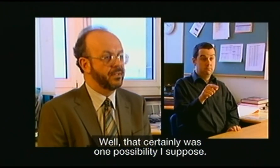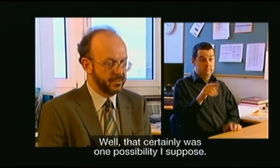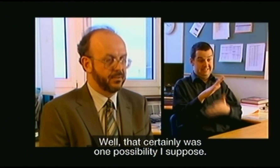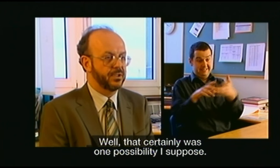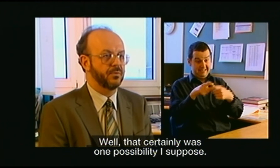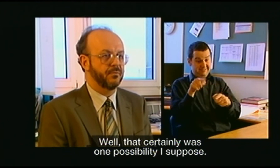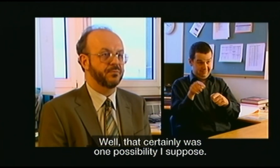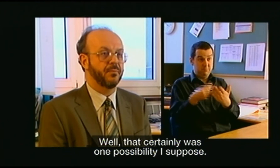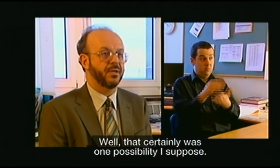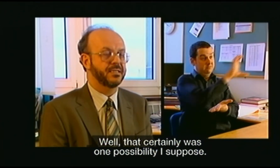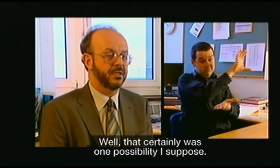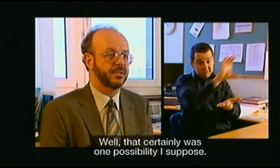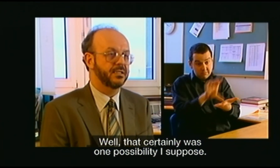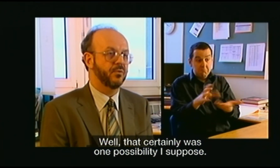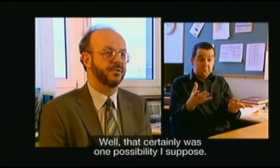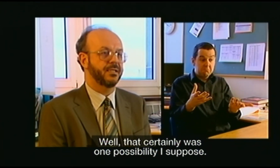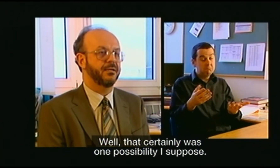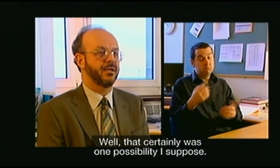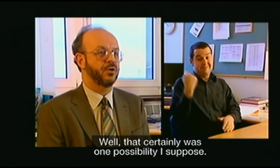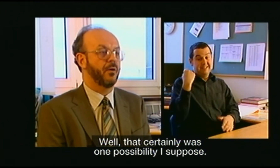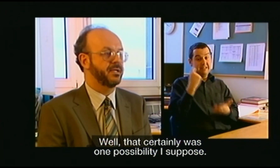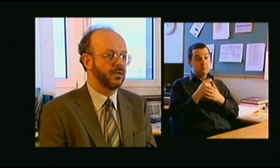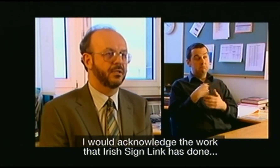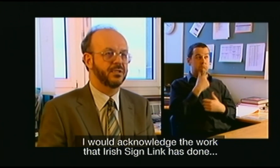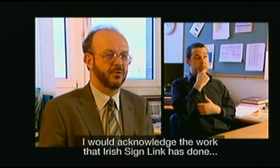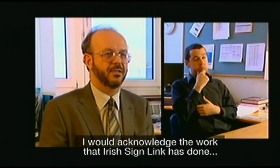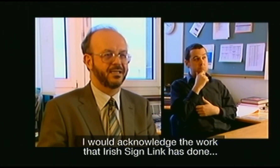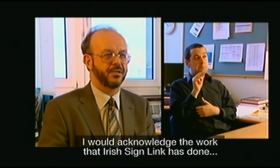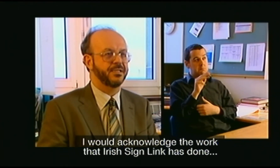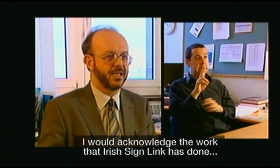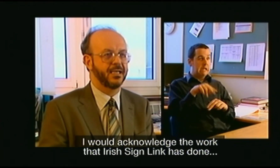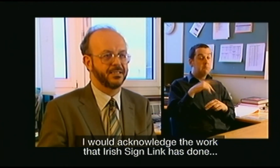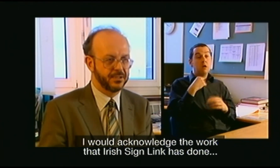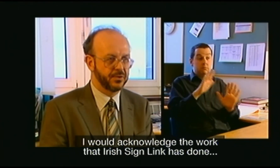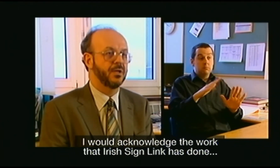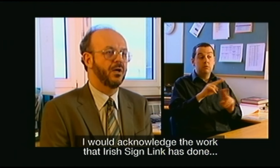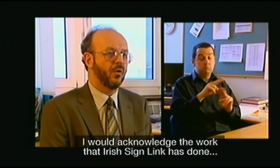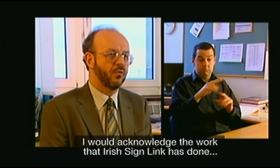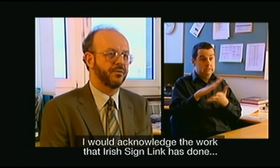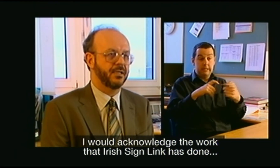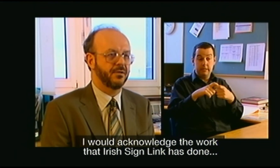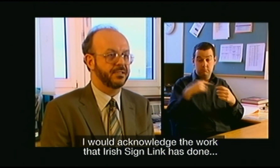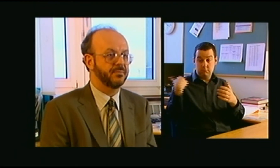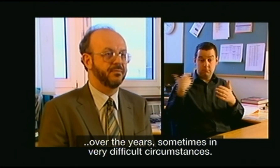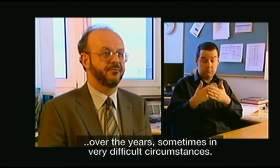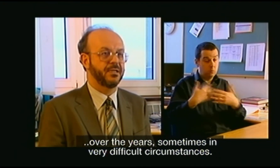that certainly was one possibility, I suppose. And, I would acknowledge the work that Irish Sign Link has done over the years, sometimes in very